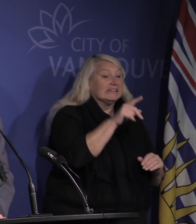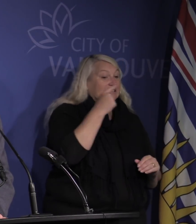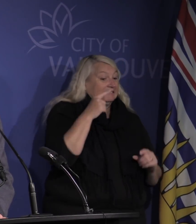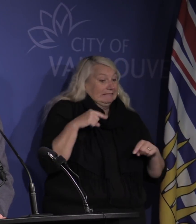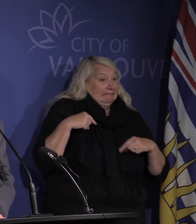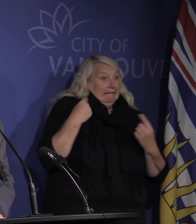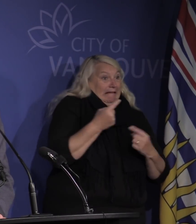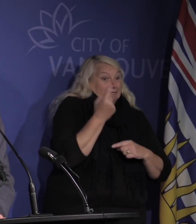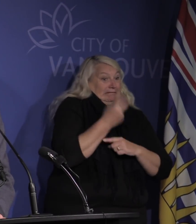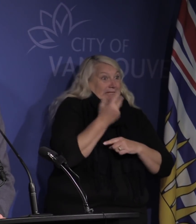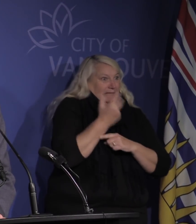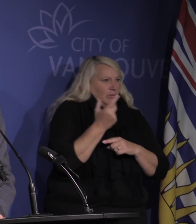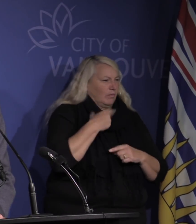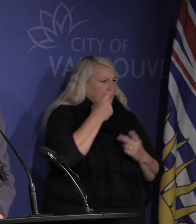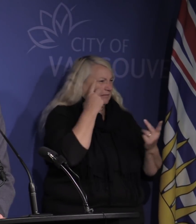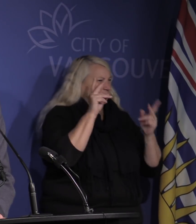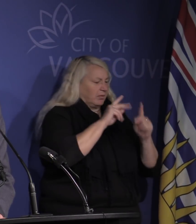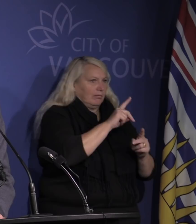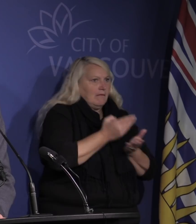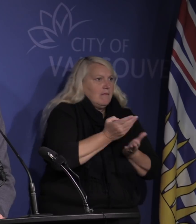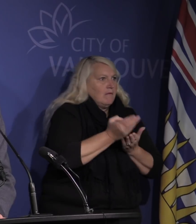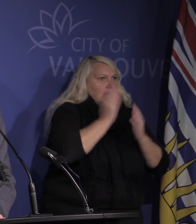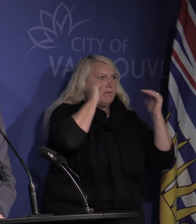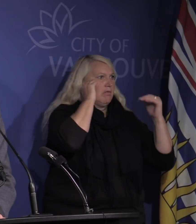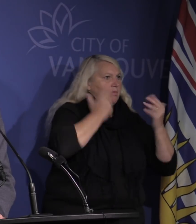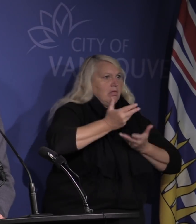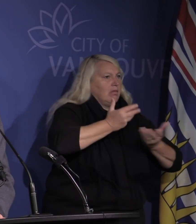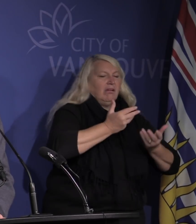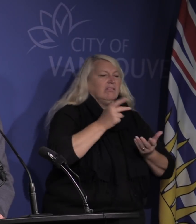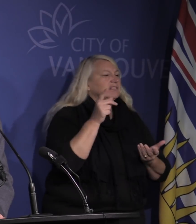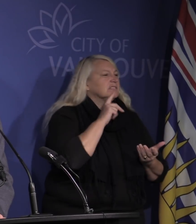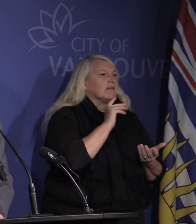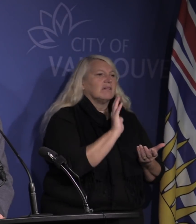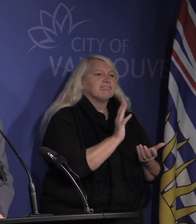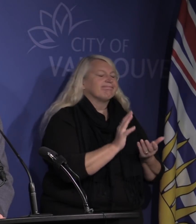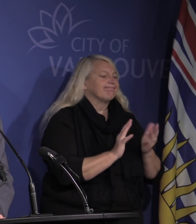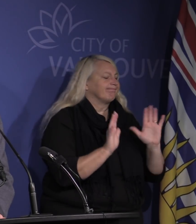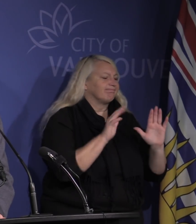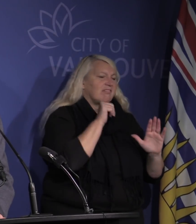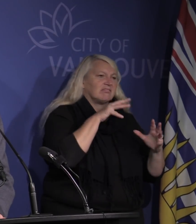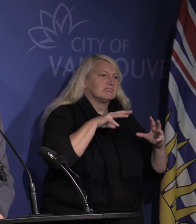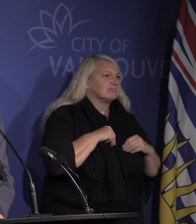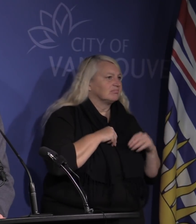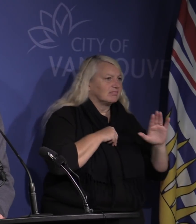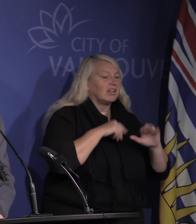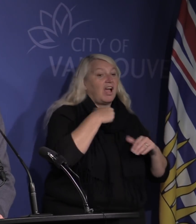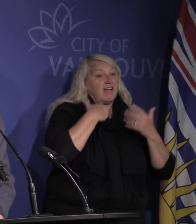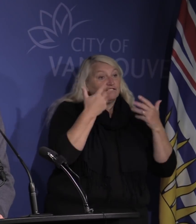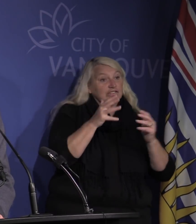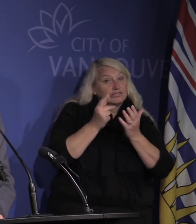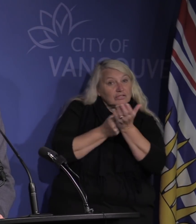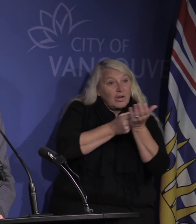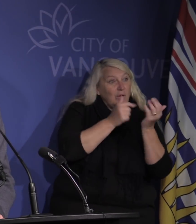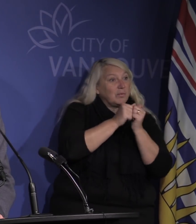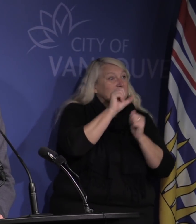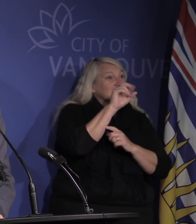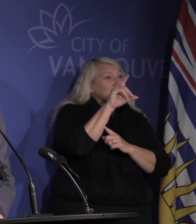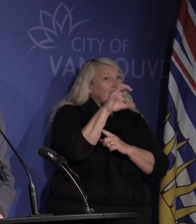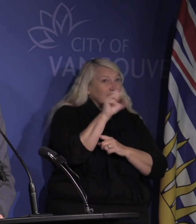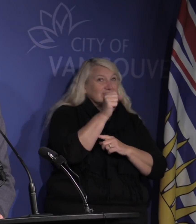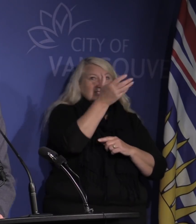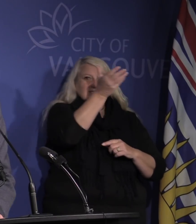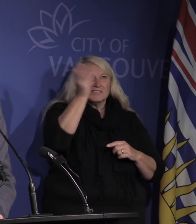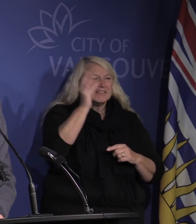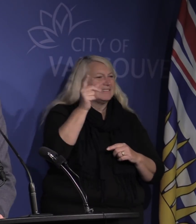few days. This is unacceptable. I have checked with store managers and people familiar with our supply chain. There is no food or